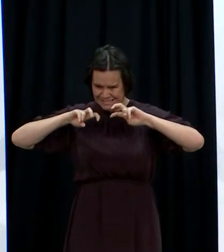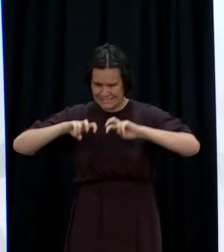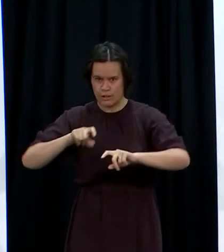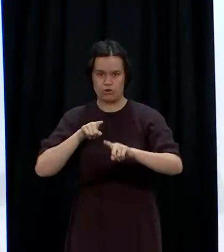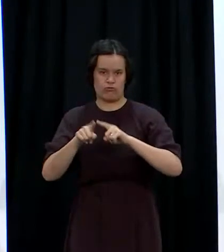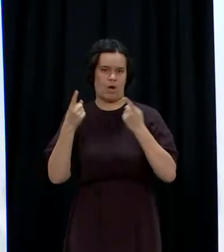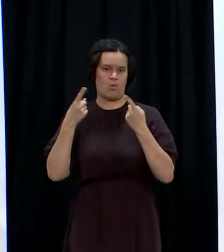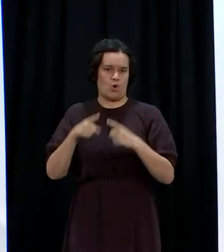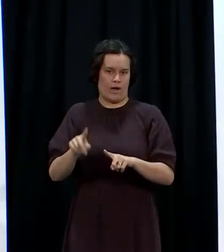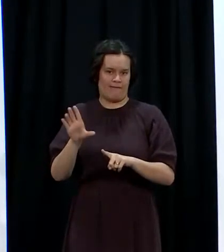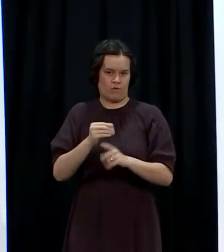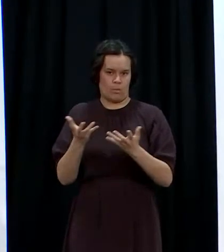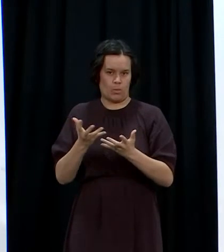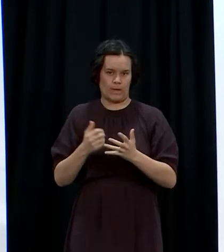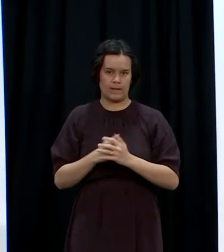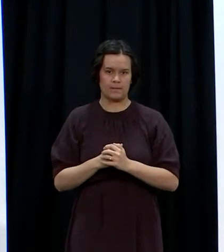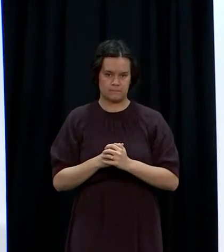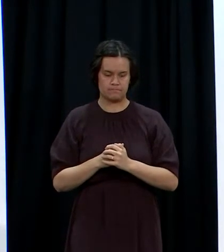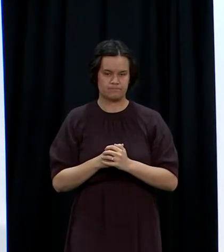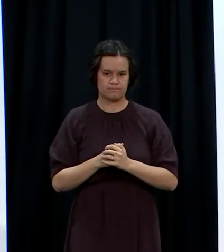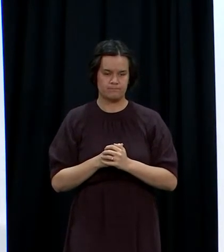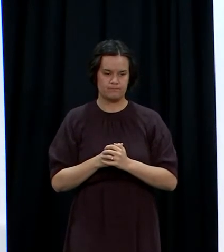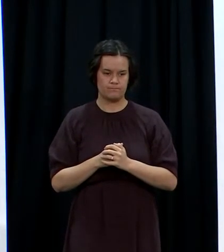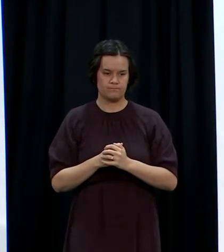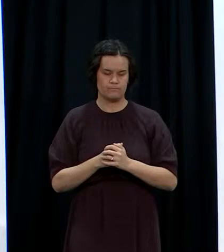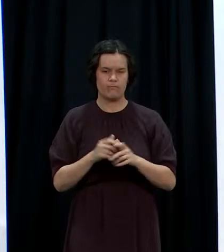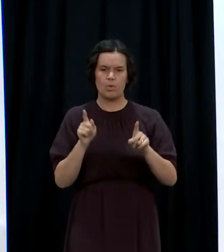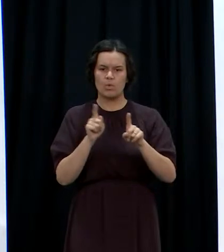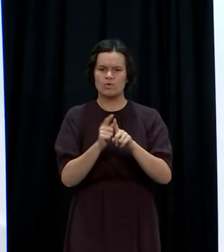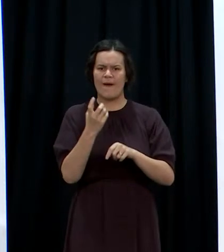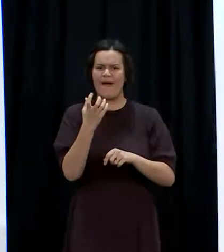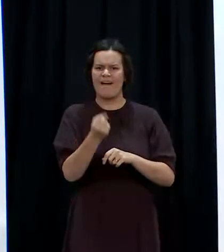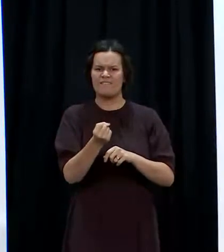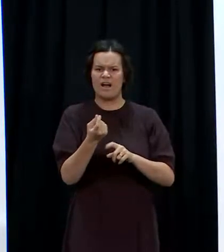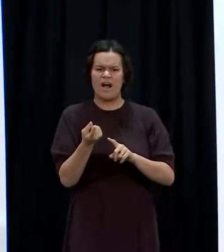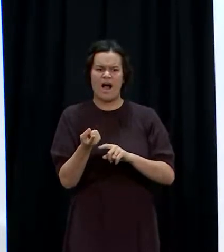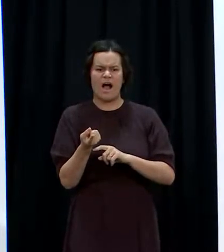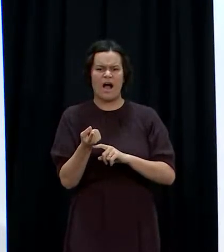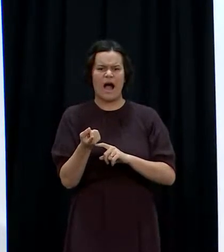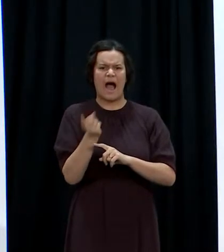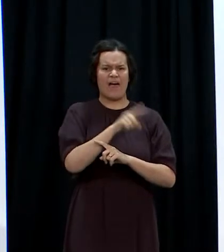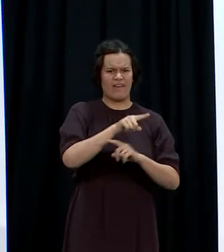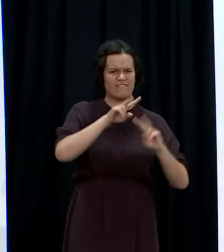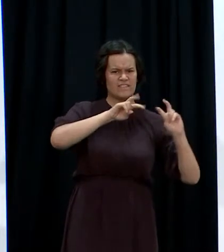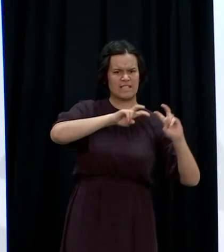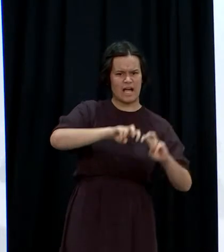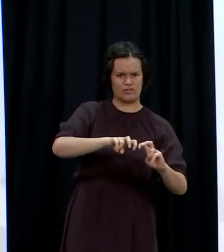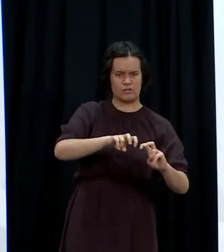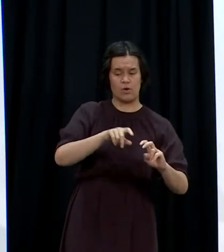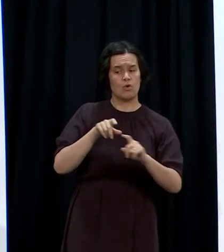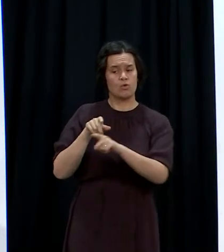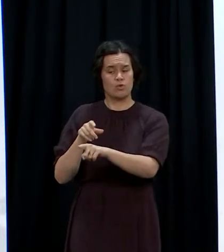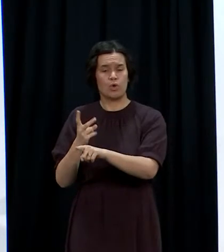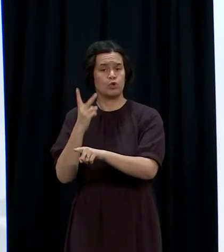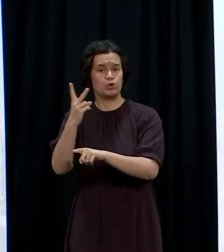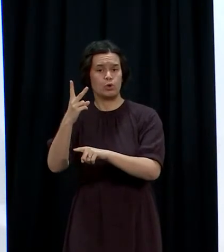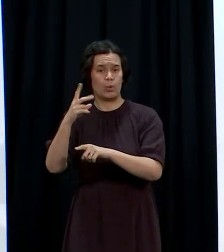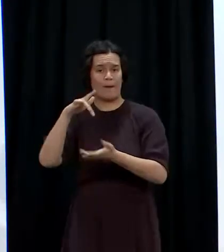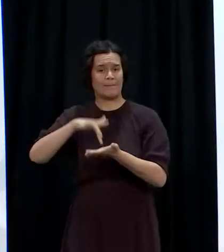being published today as part of the source investigation into 2 of the unlinked cases, not the 2 I just